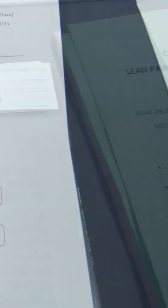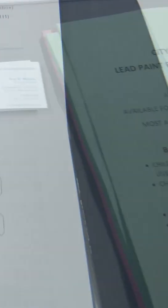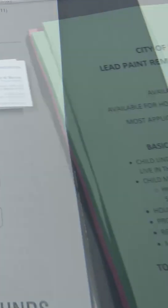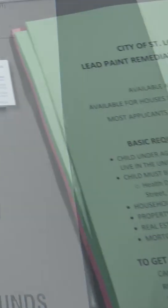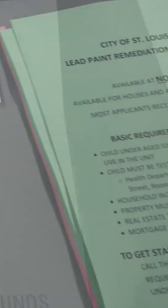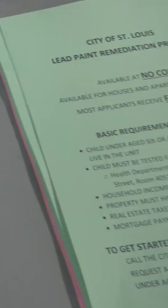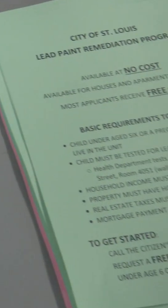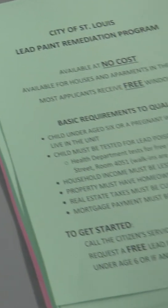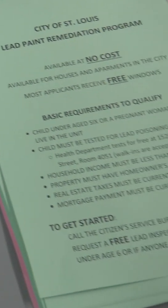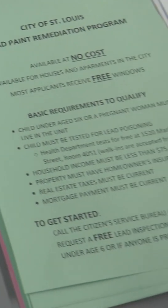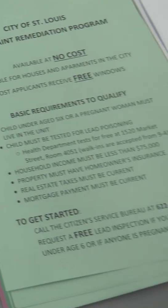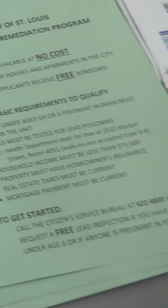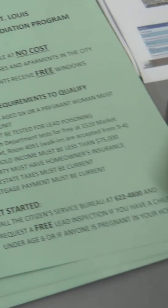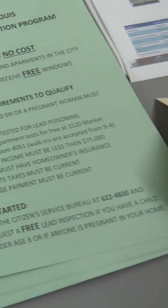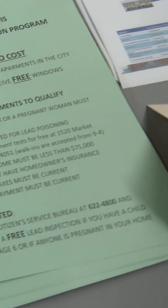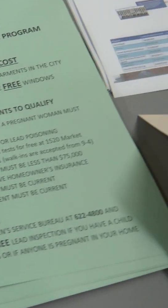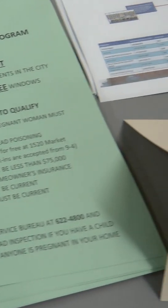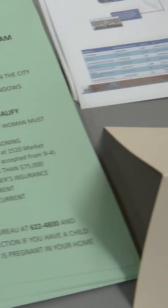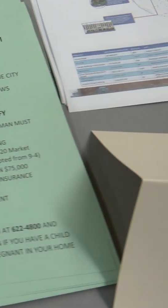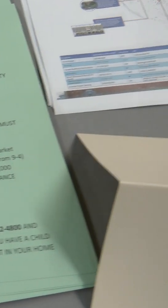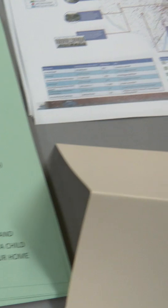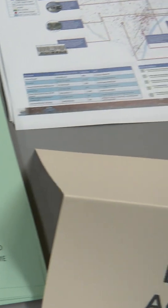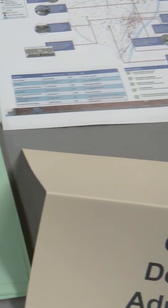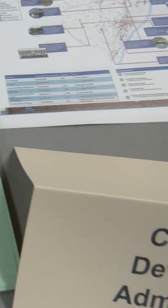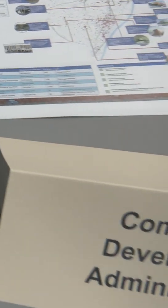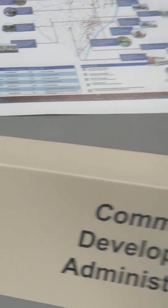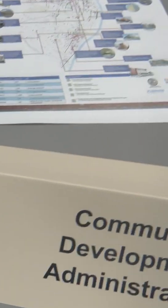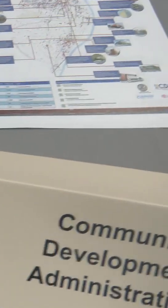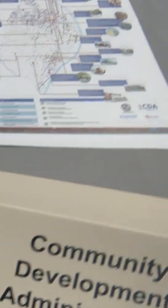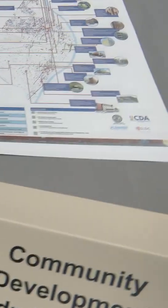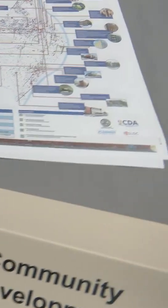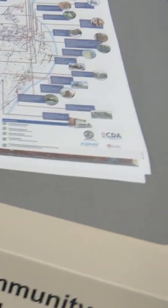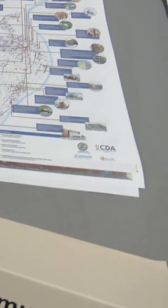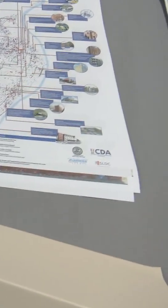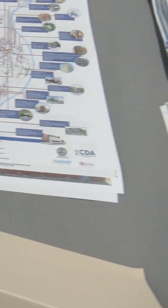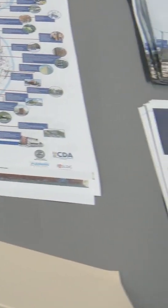the library before you leave so you can pick up some great information from our city